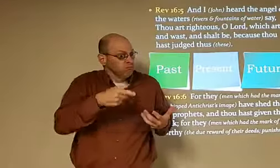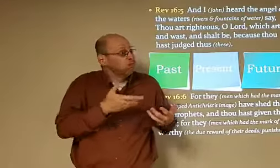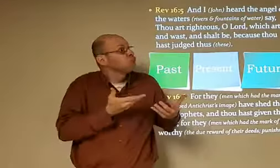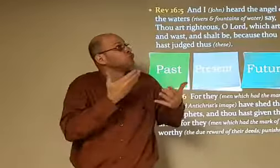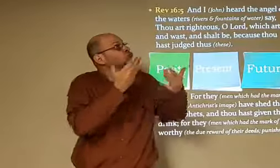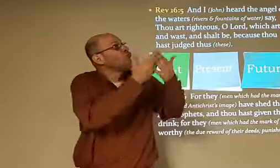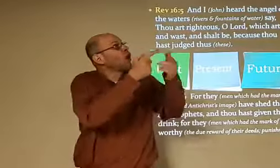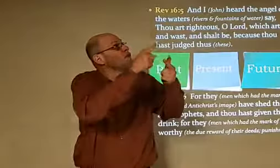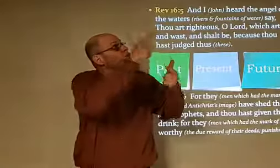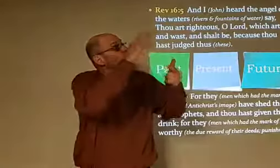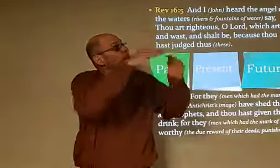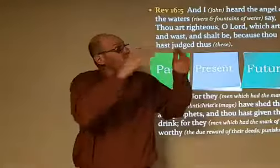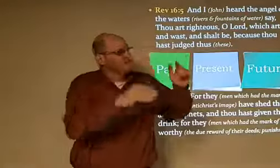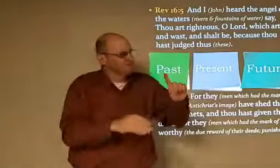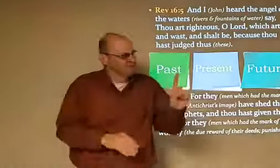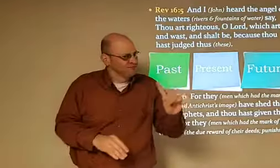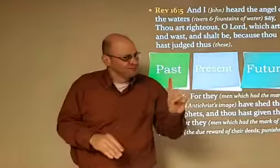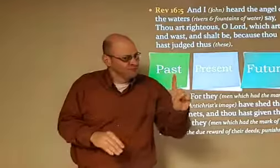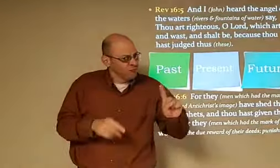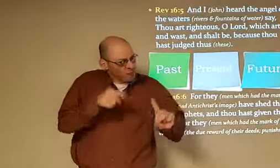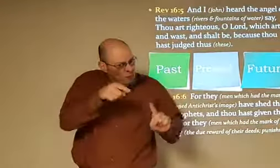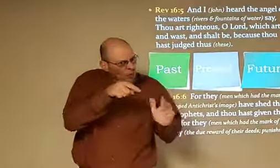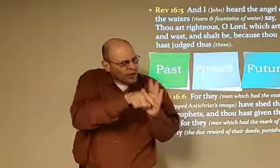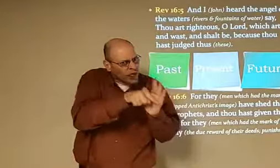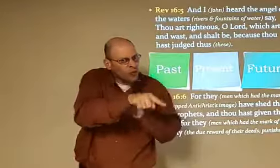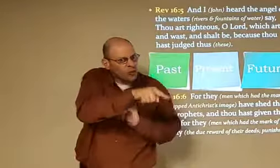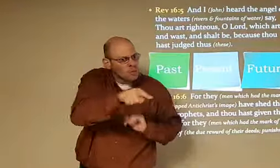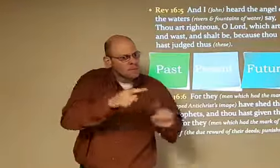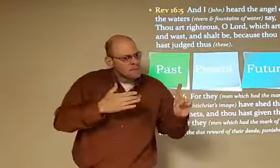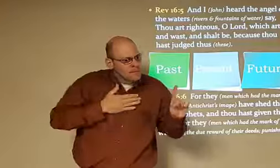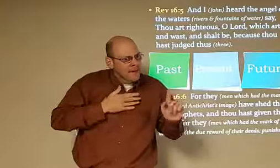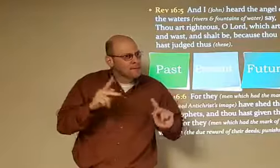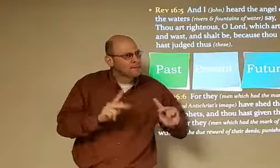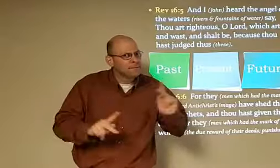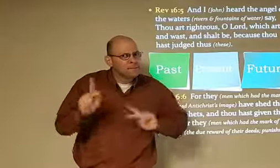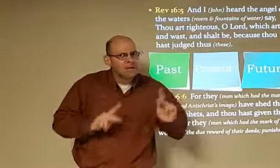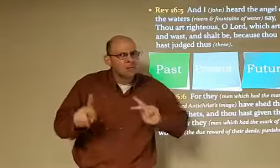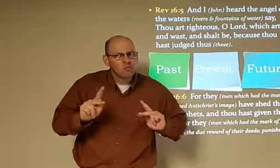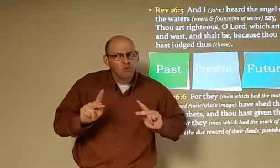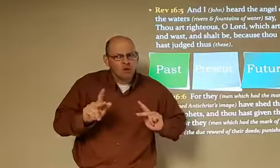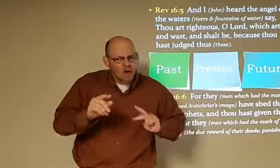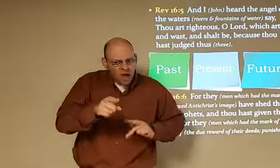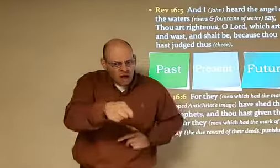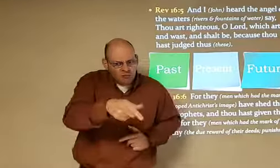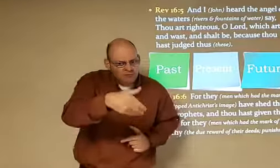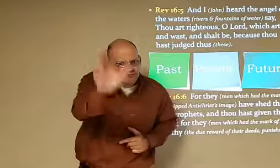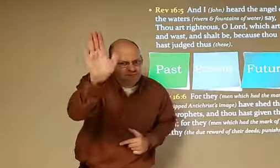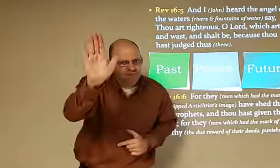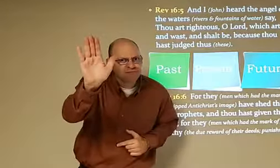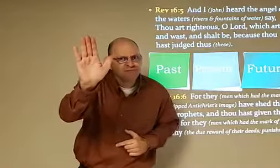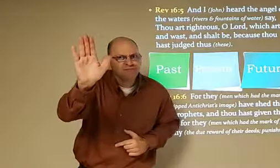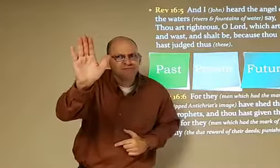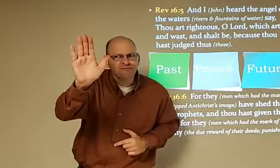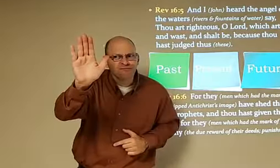drink. In other words, the reward they have tortured God's